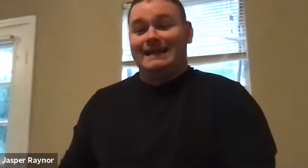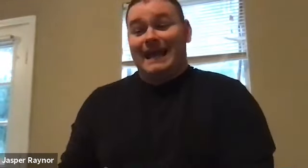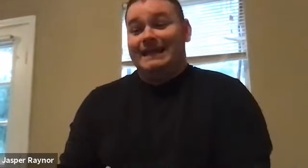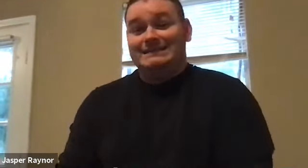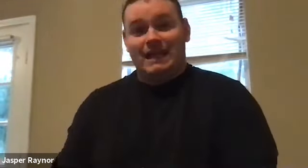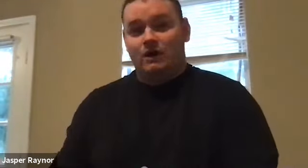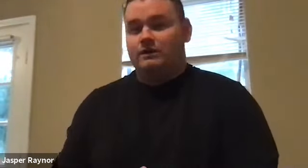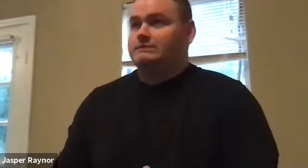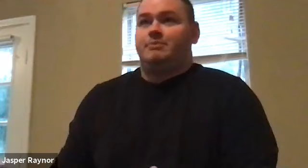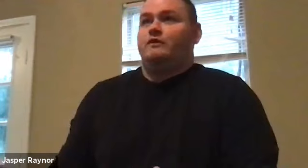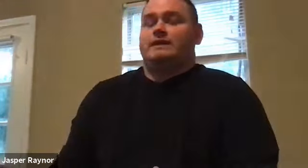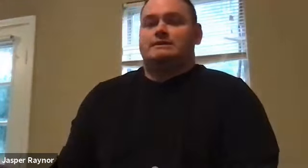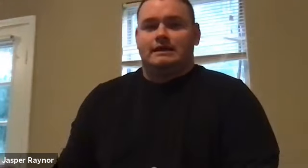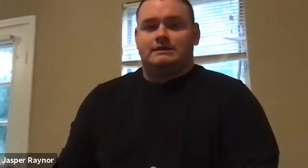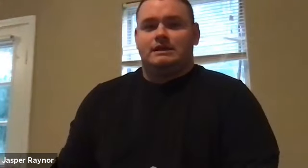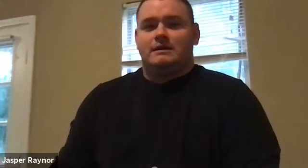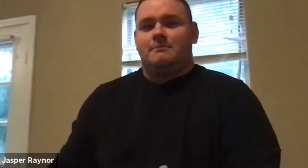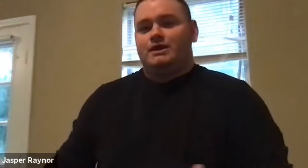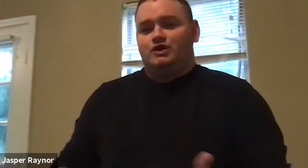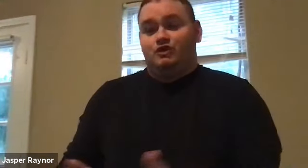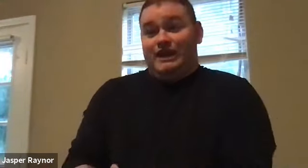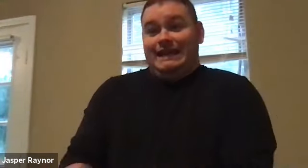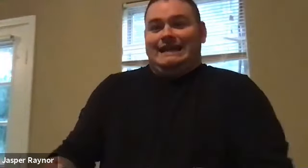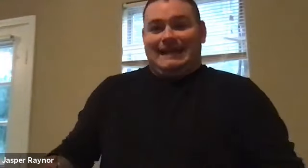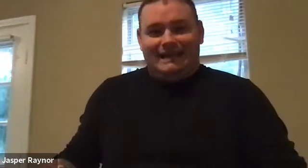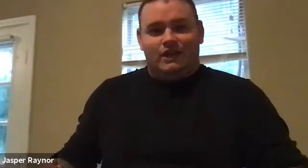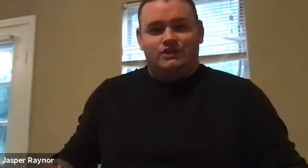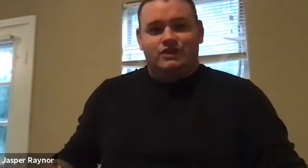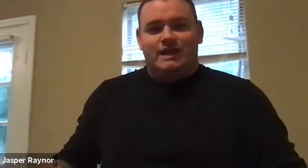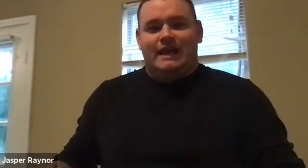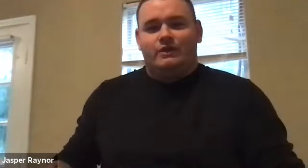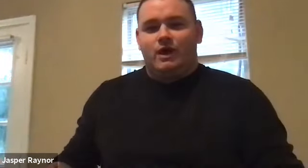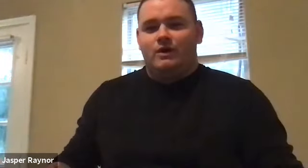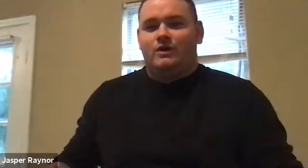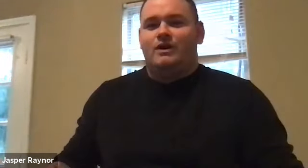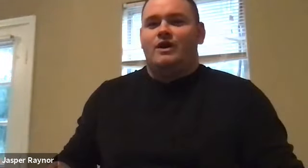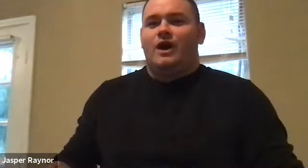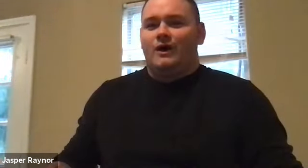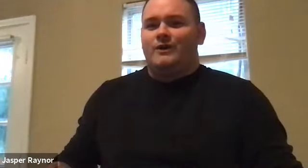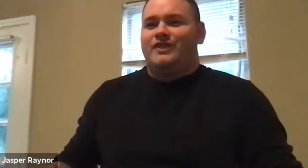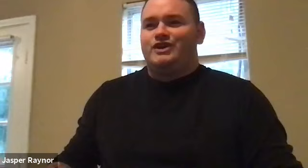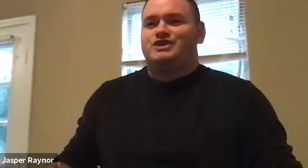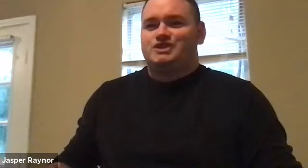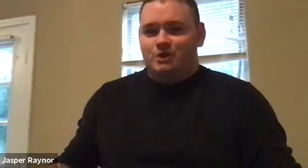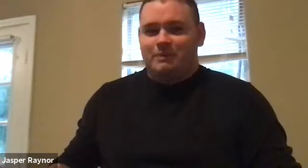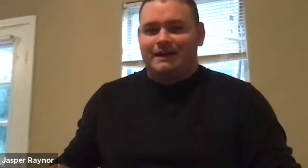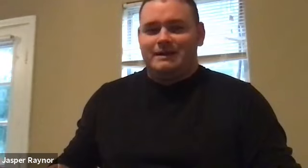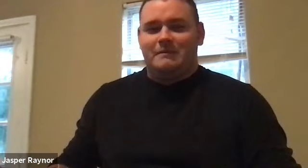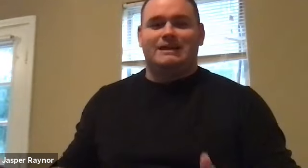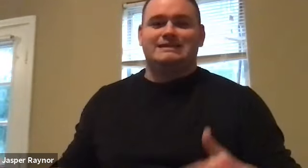in ASL, it's perfect sense. But you read it in English and you go, oh, they're stupid because it